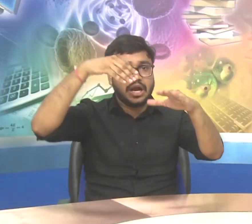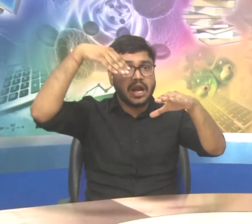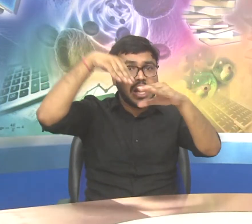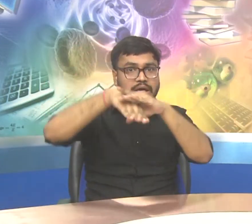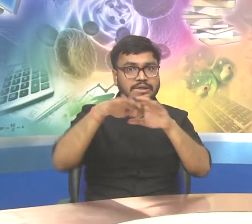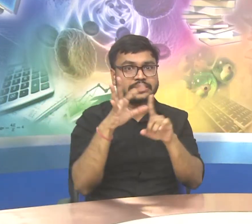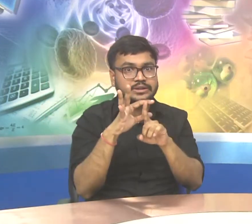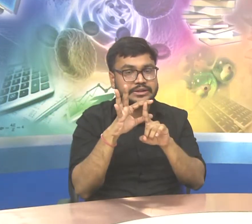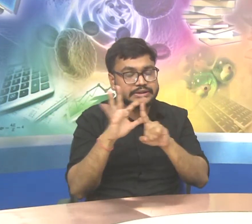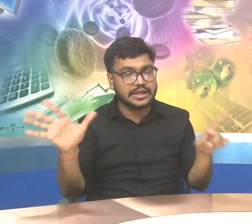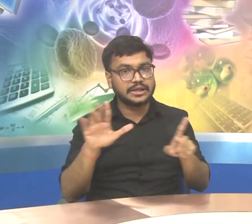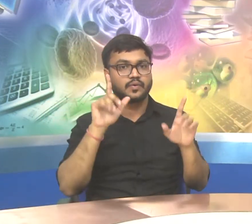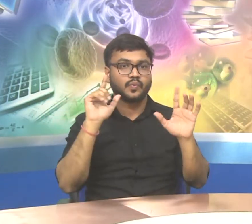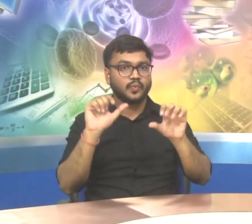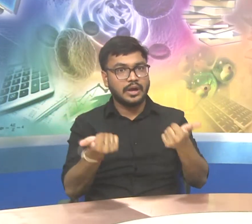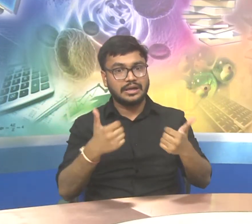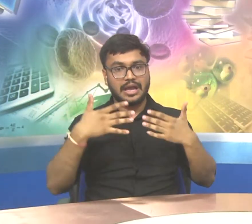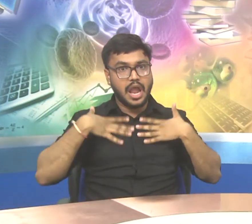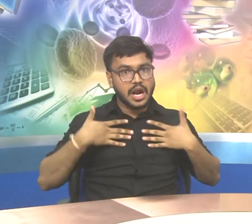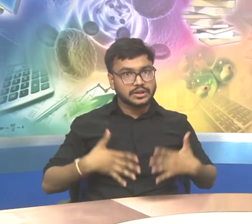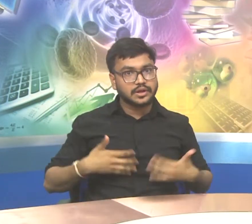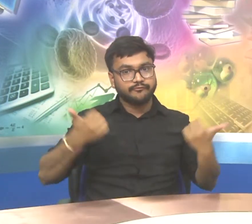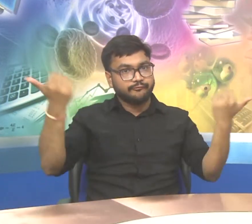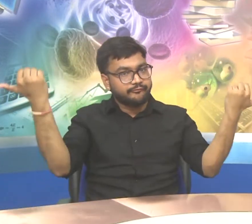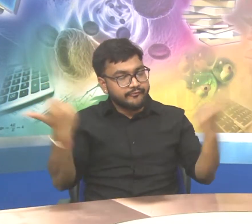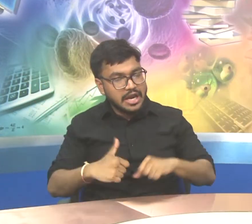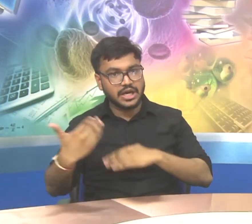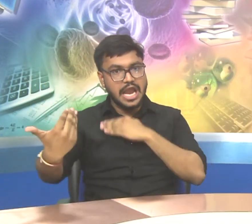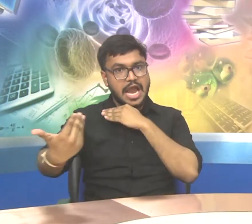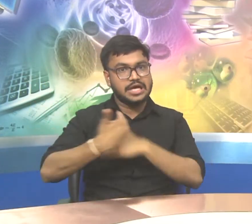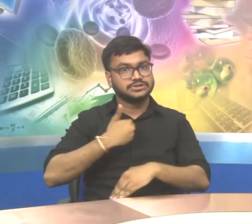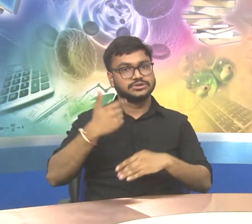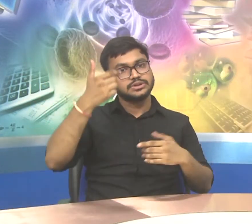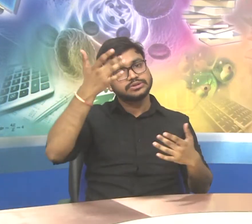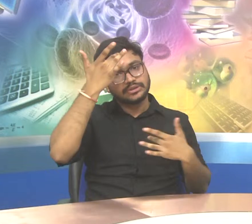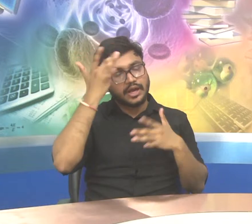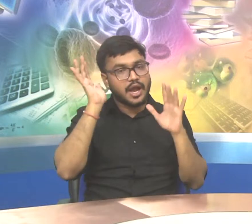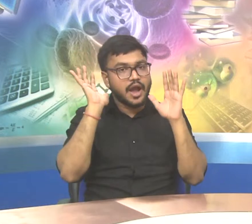These gases collected and combined to form methane,